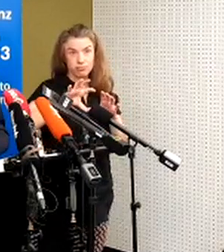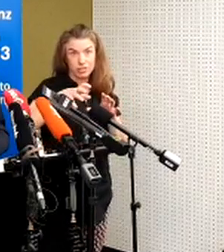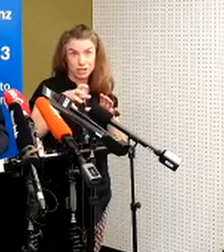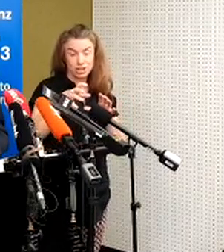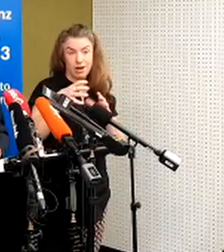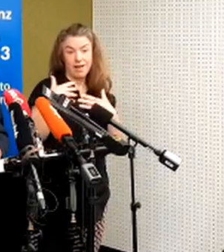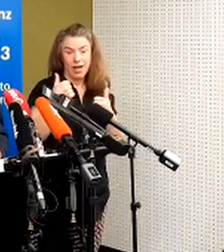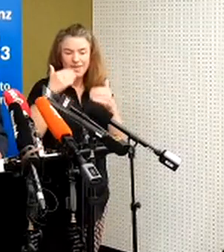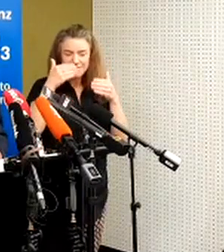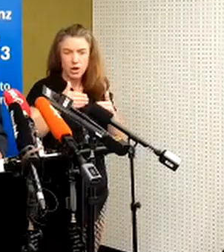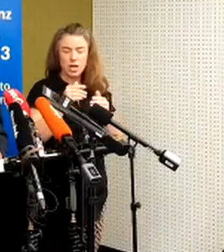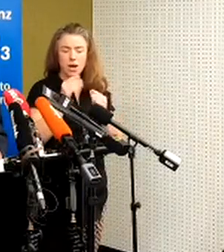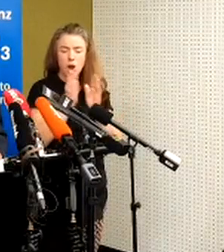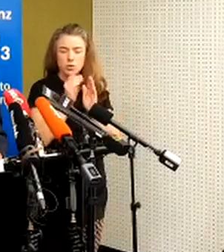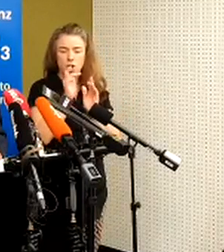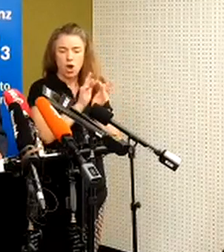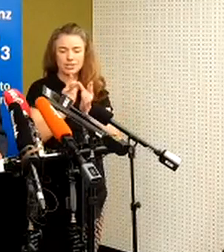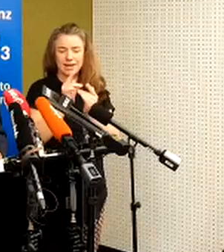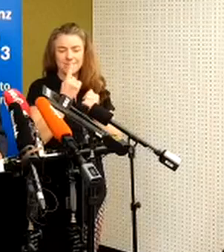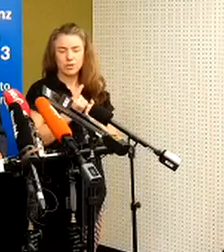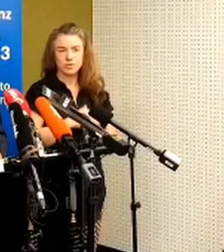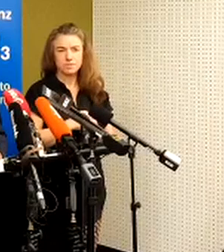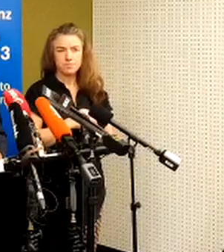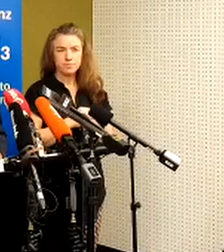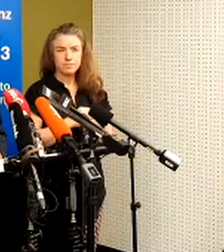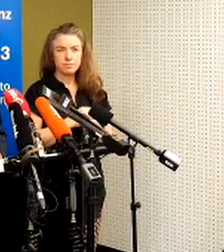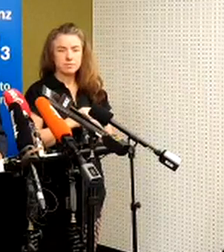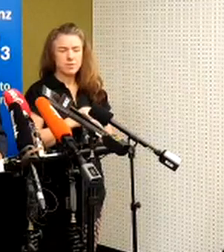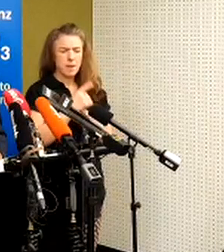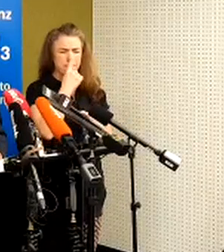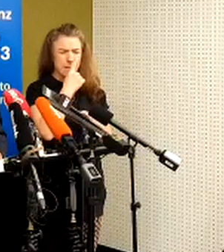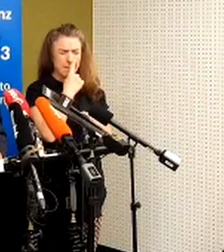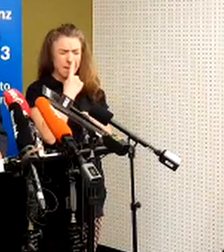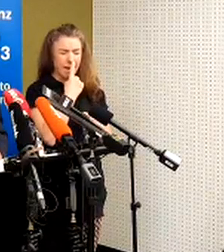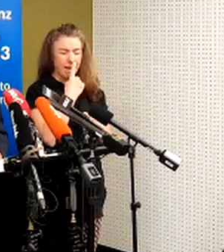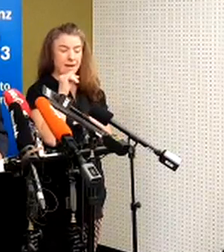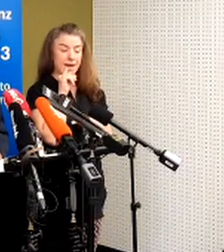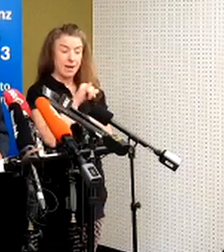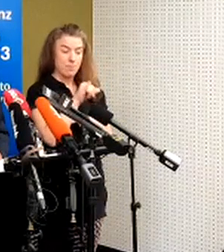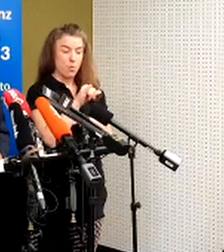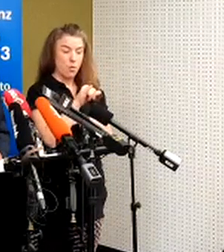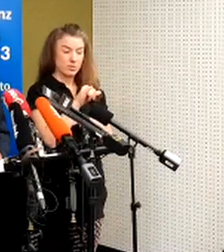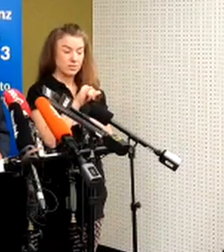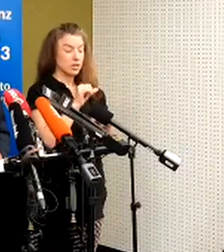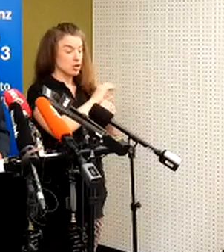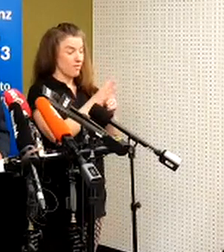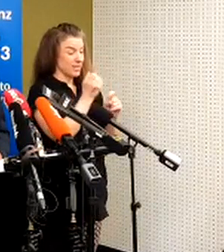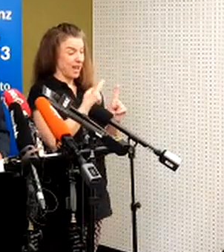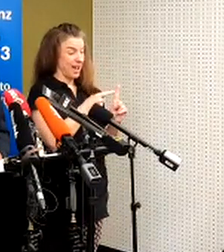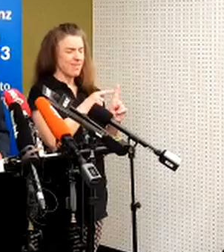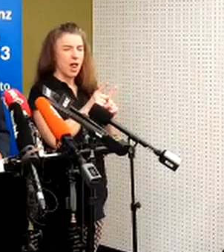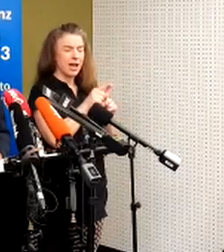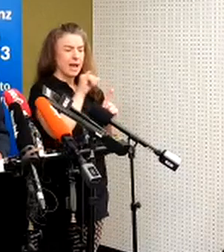and that is where their focus is. What about people that might have been sat next to these cases at airport gates, not the flights, but the gates for 15 minutes?